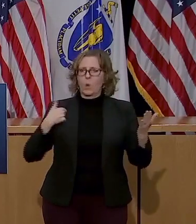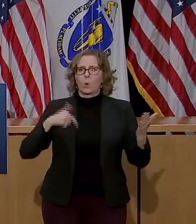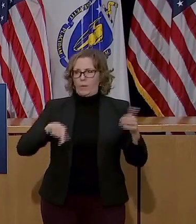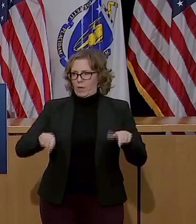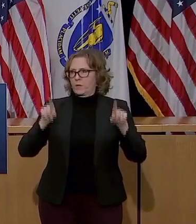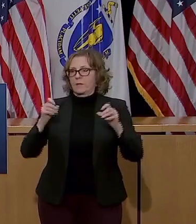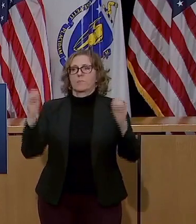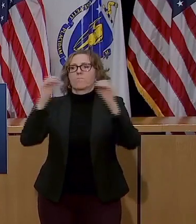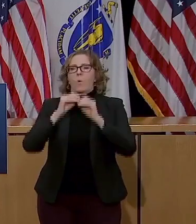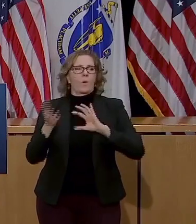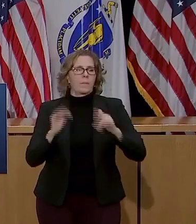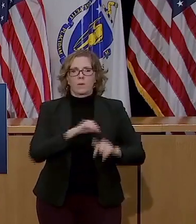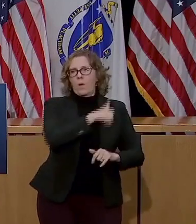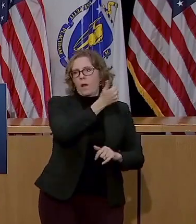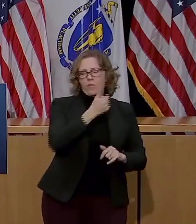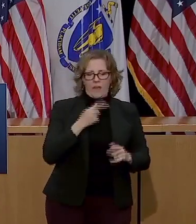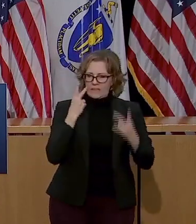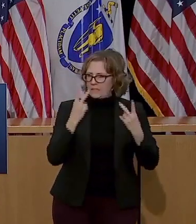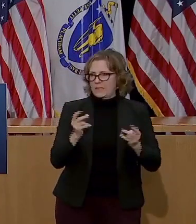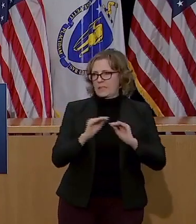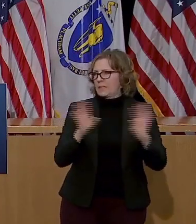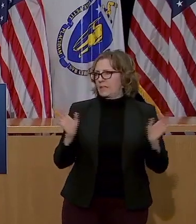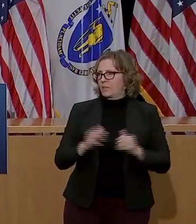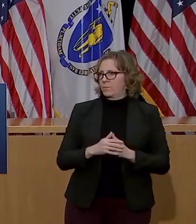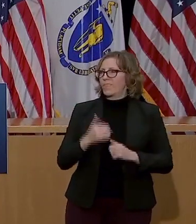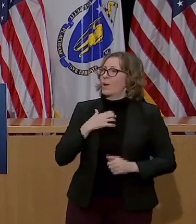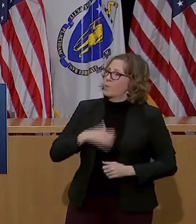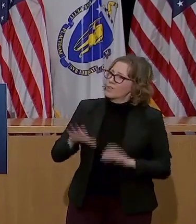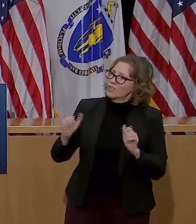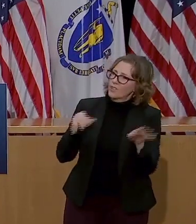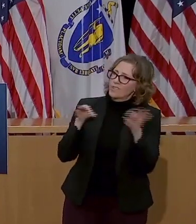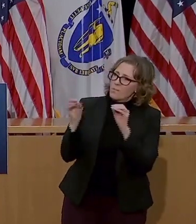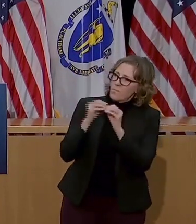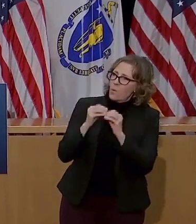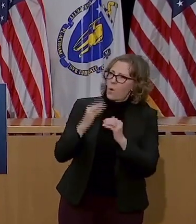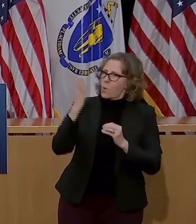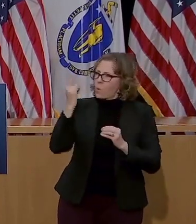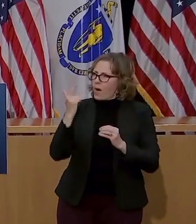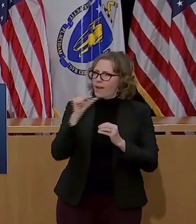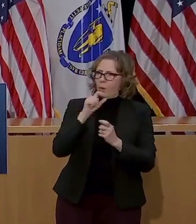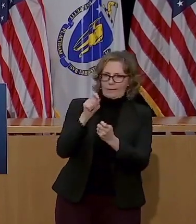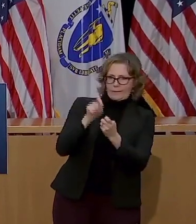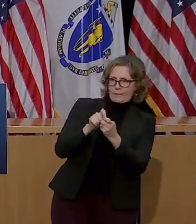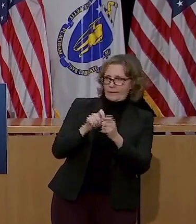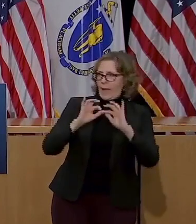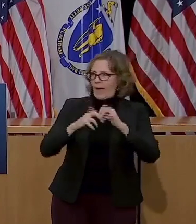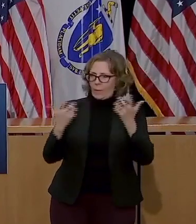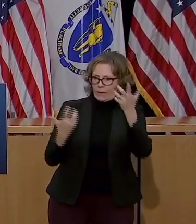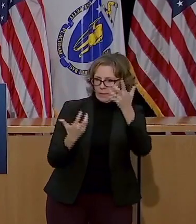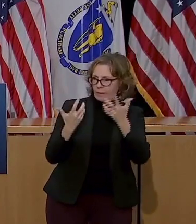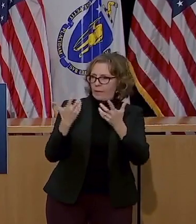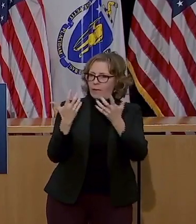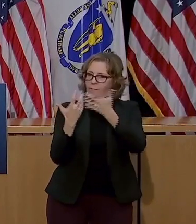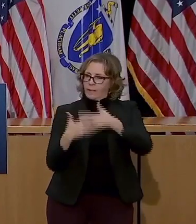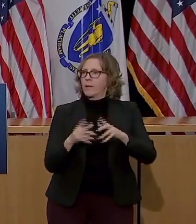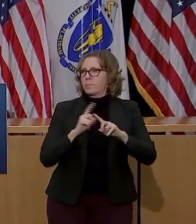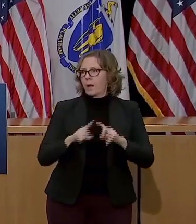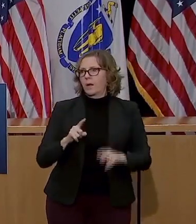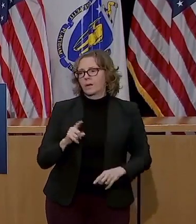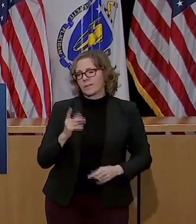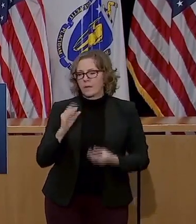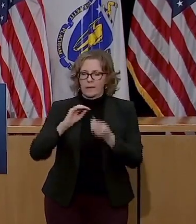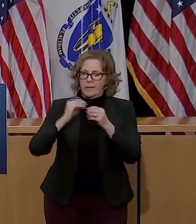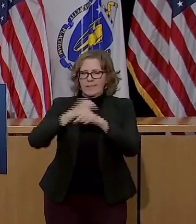So I wish I could give you a better answer on how this lines up, but it's just always going to be a little messy at the end of the day.